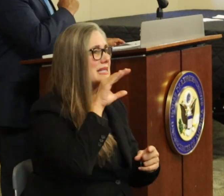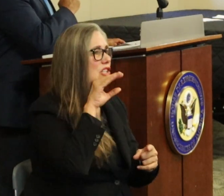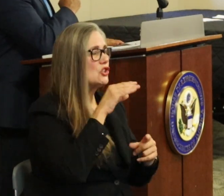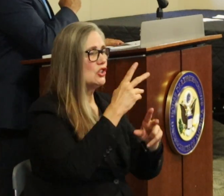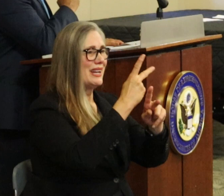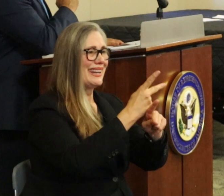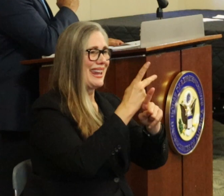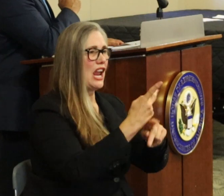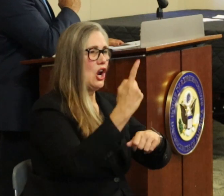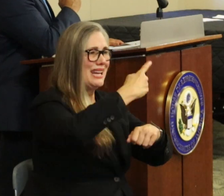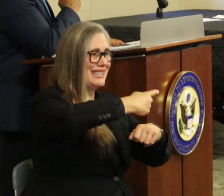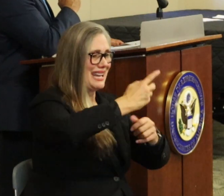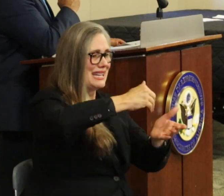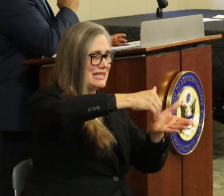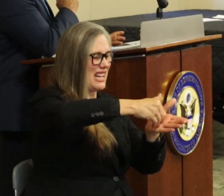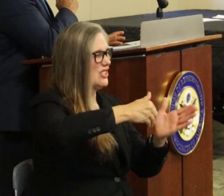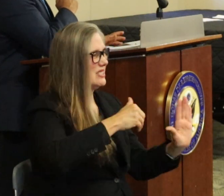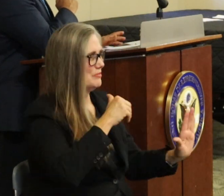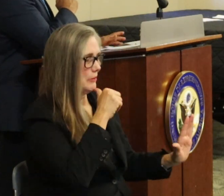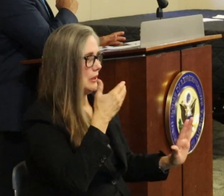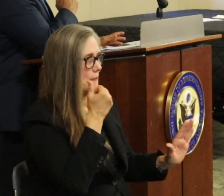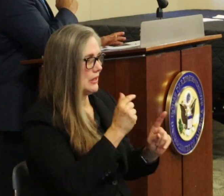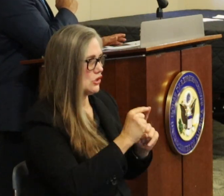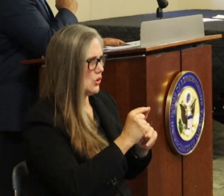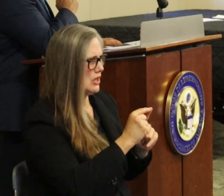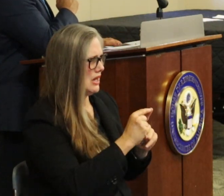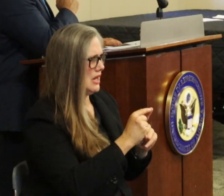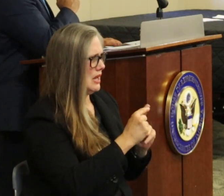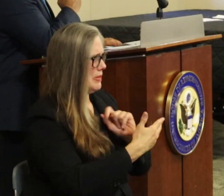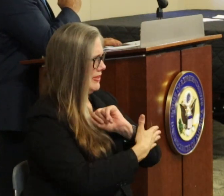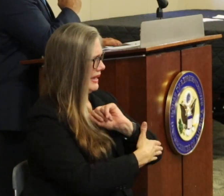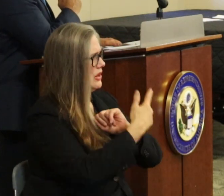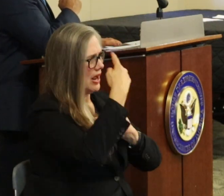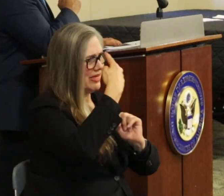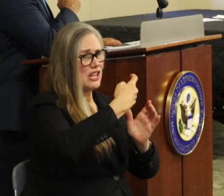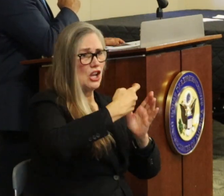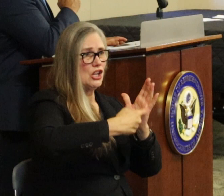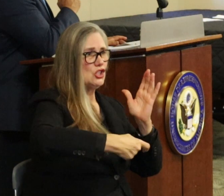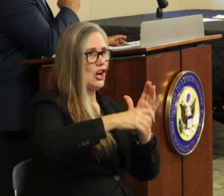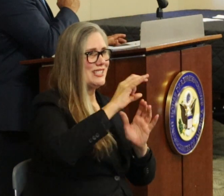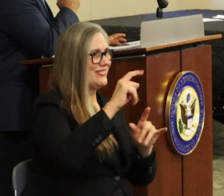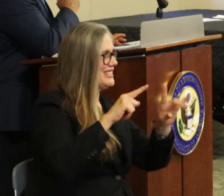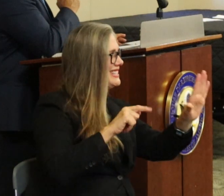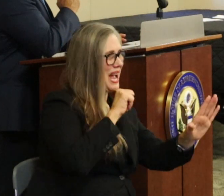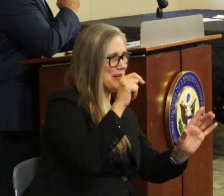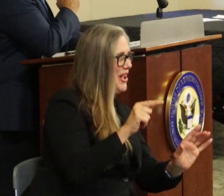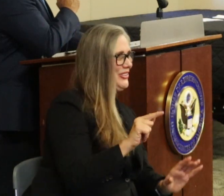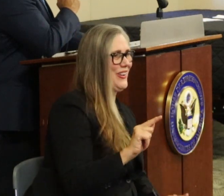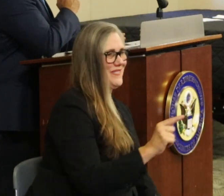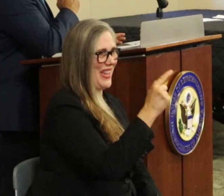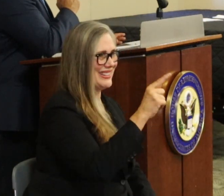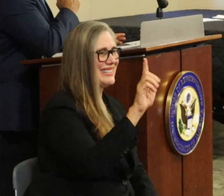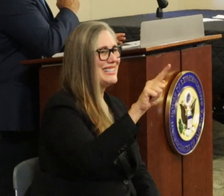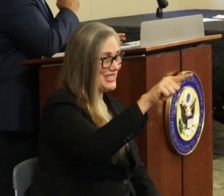exist. And I think the reason the county charges fees, I'm not gonna defend the county, my colleague is here, is could you imagine if